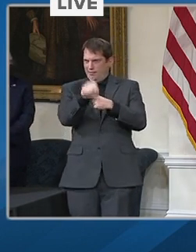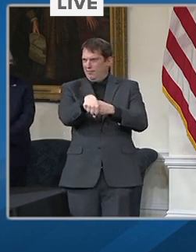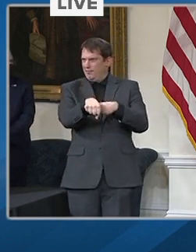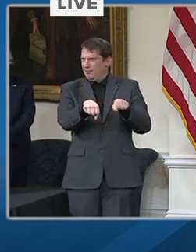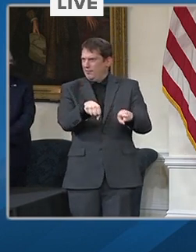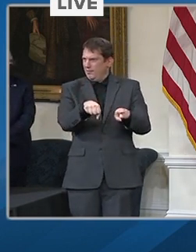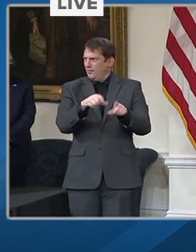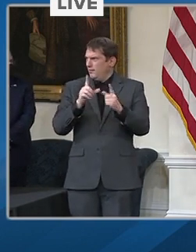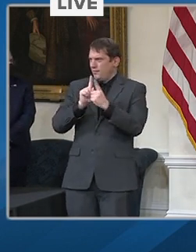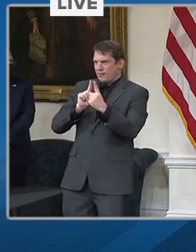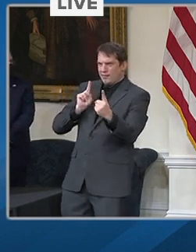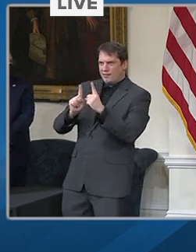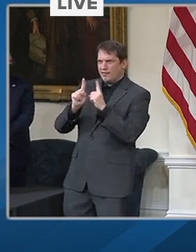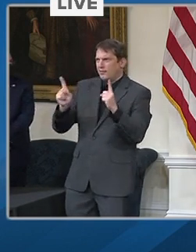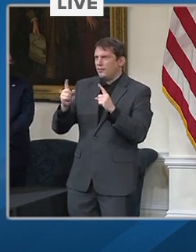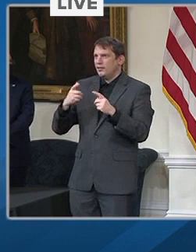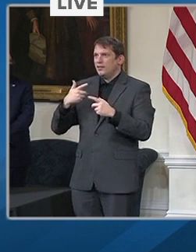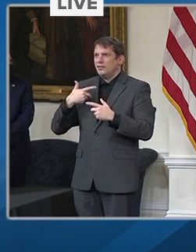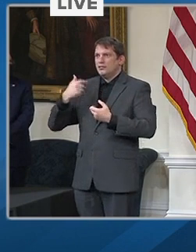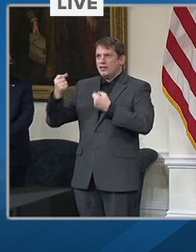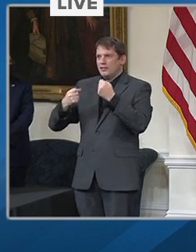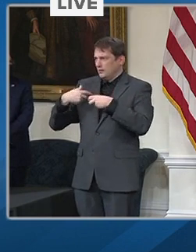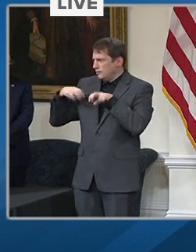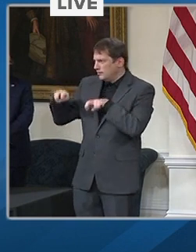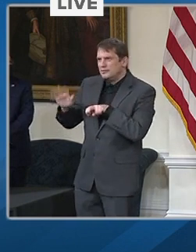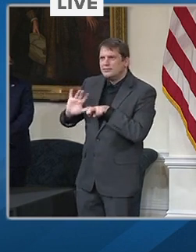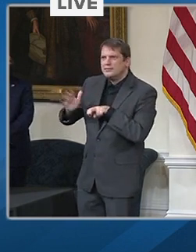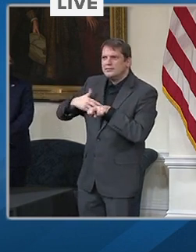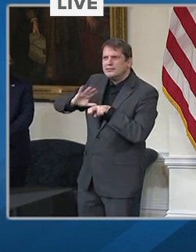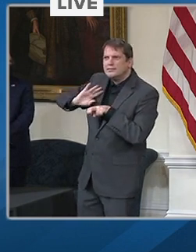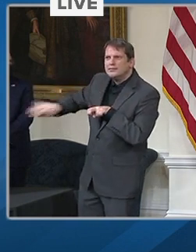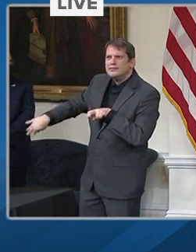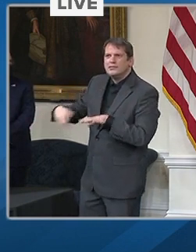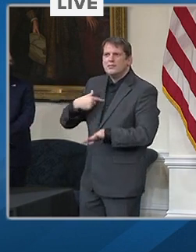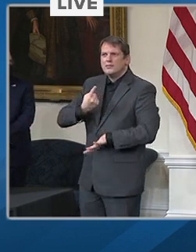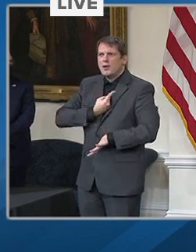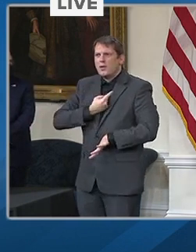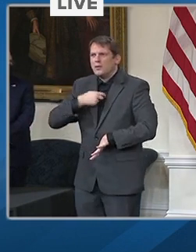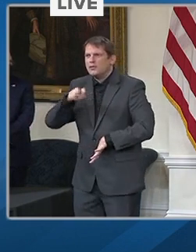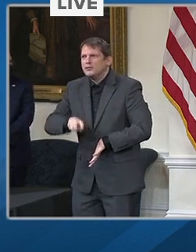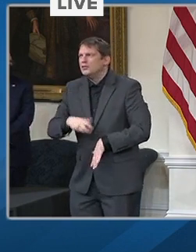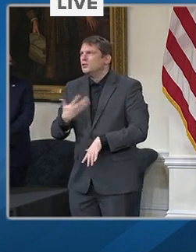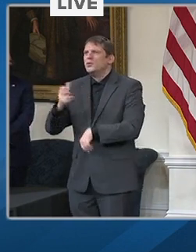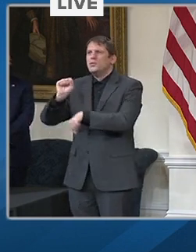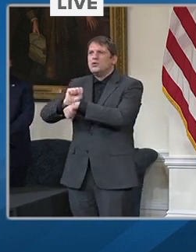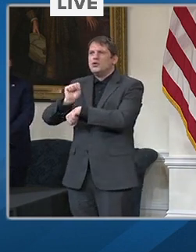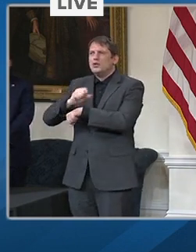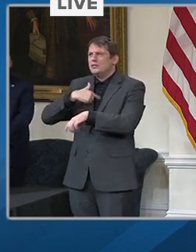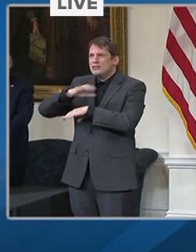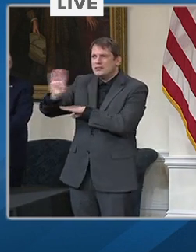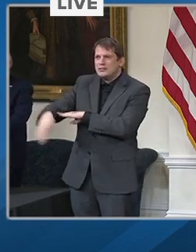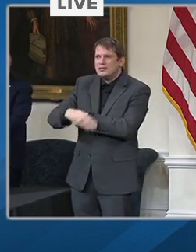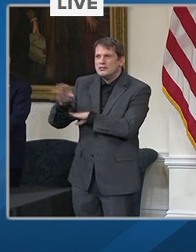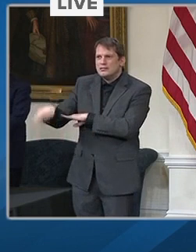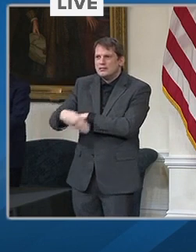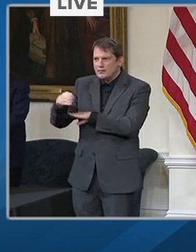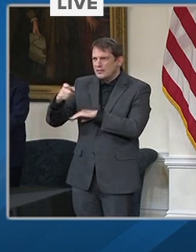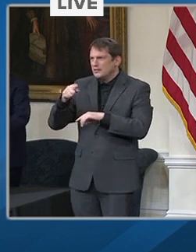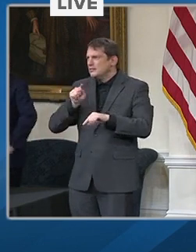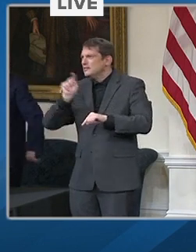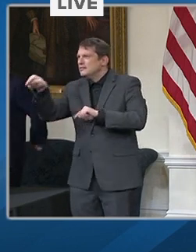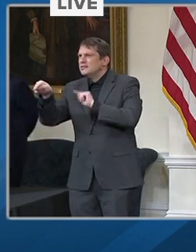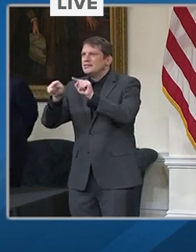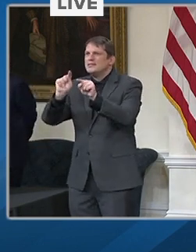person in the cab of a truck. We had to spread out bunking areas for the men and women that were working all night in different parts of the buildings than we ever had